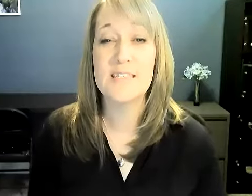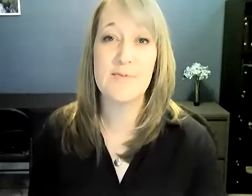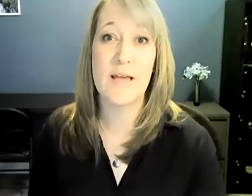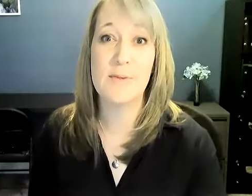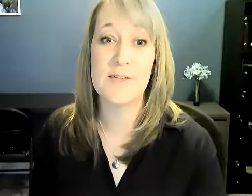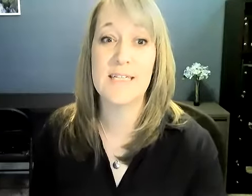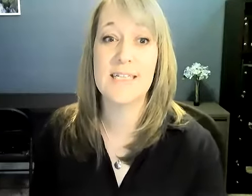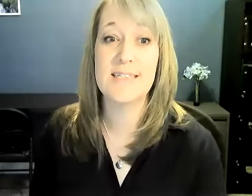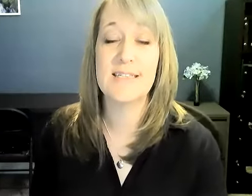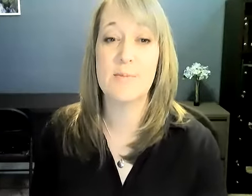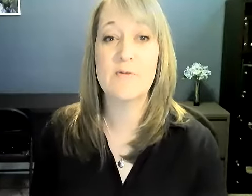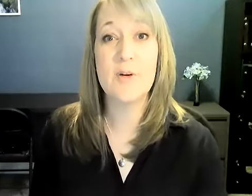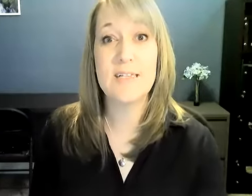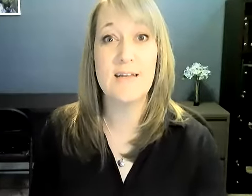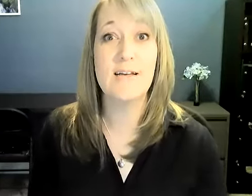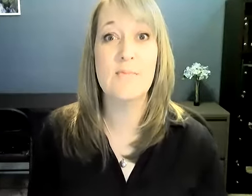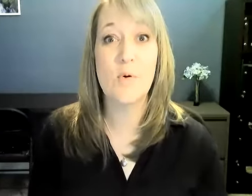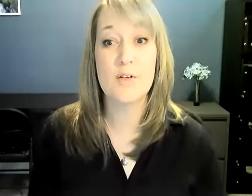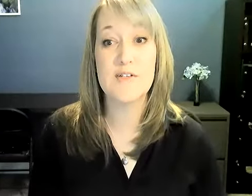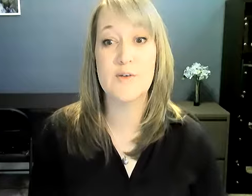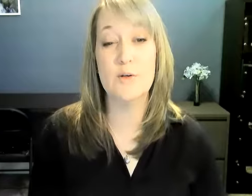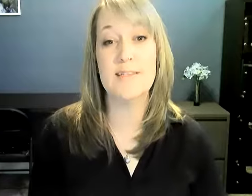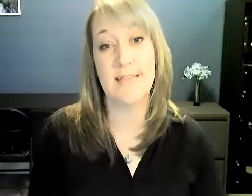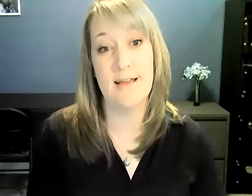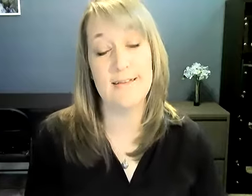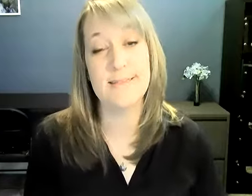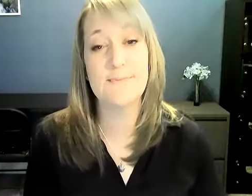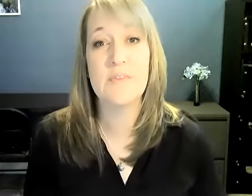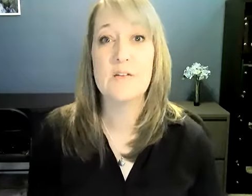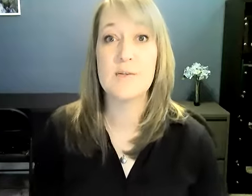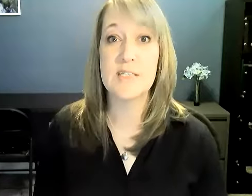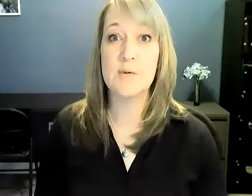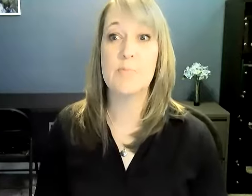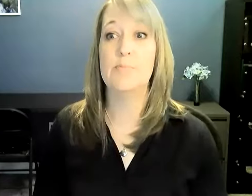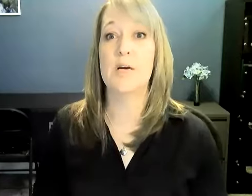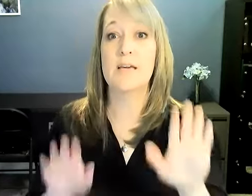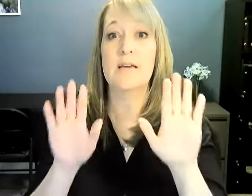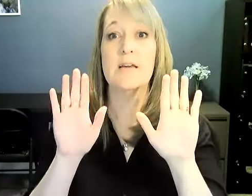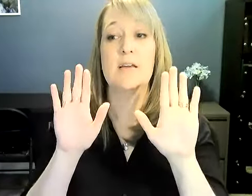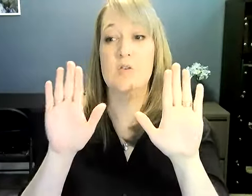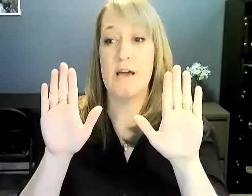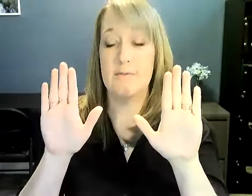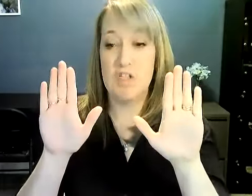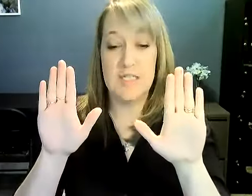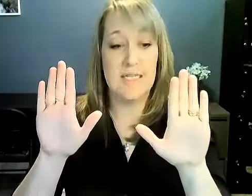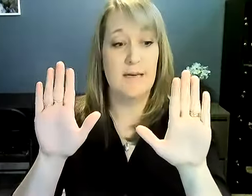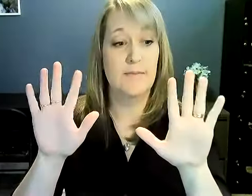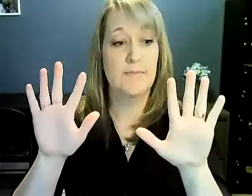This is vocabulary list number 14, more school signs. So we'll start with book. You have just